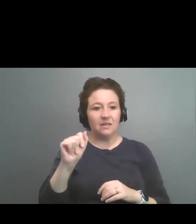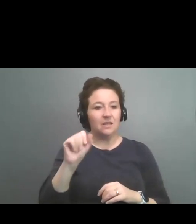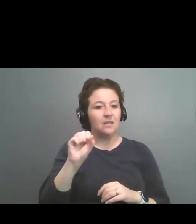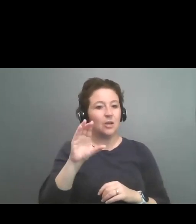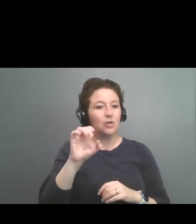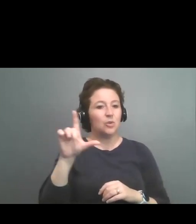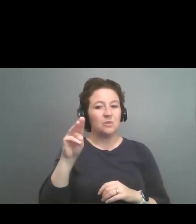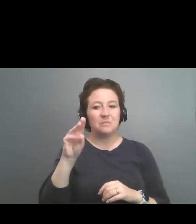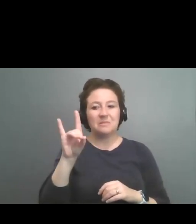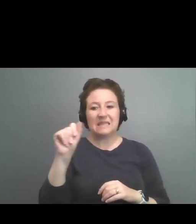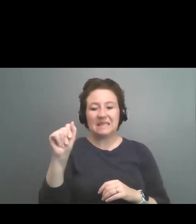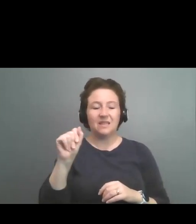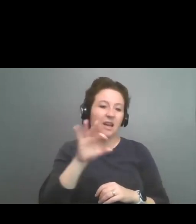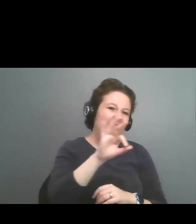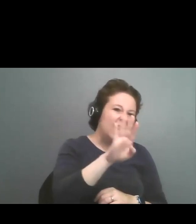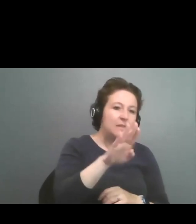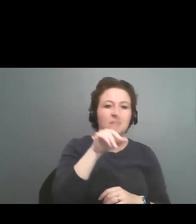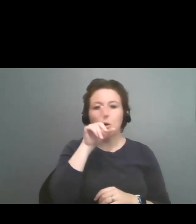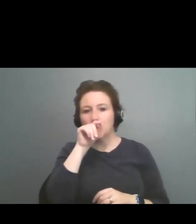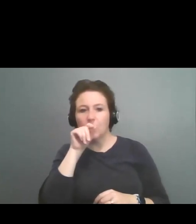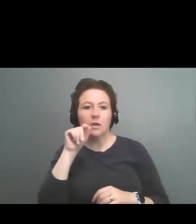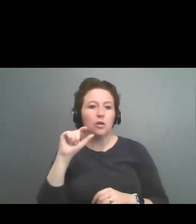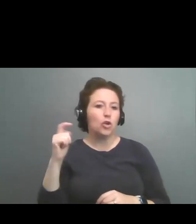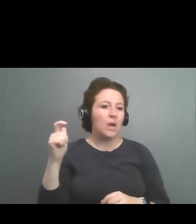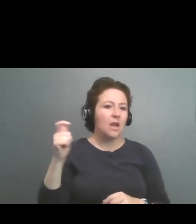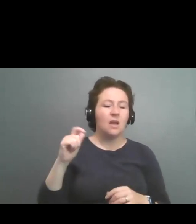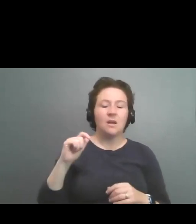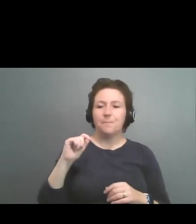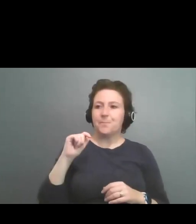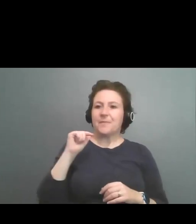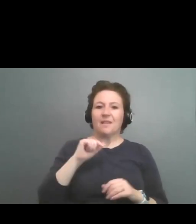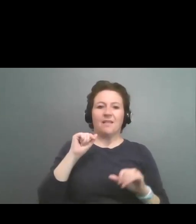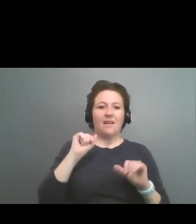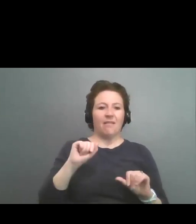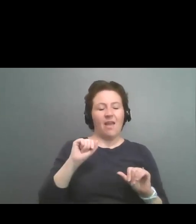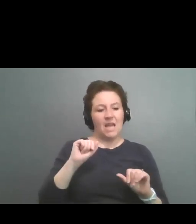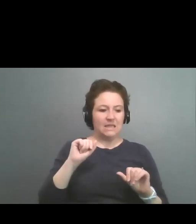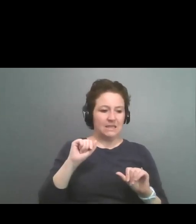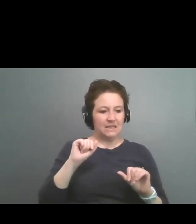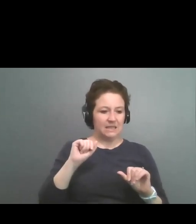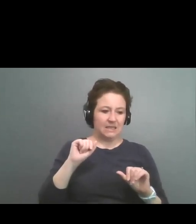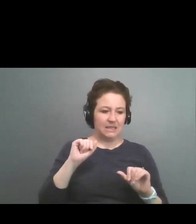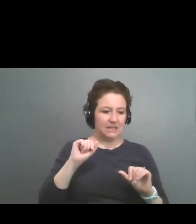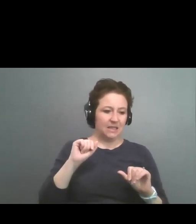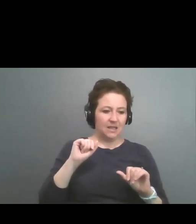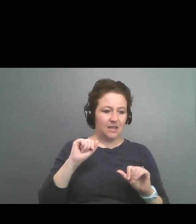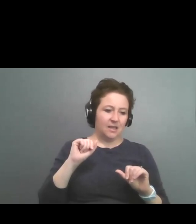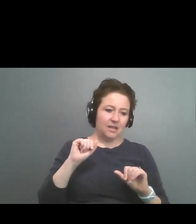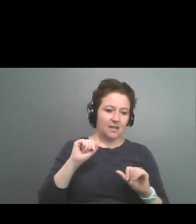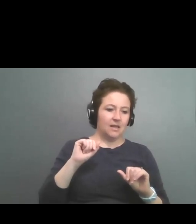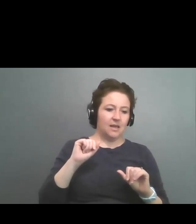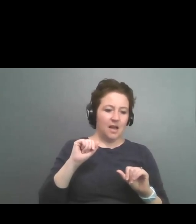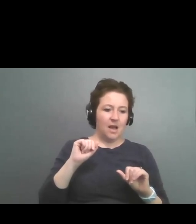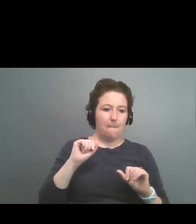able to, perpetuate what are normal instances in elections,